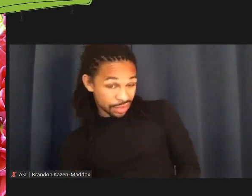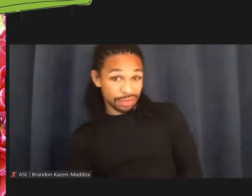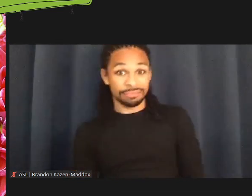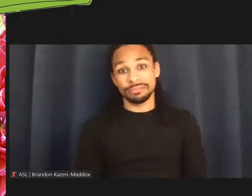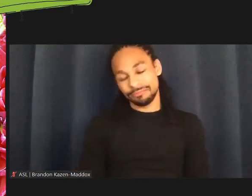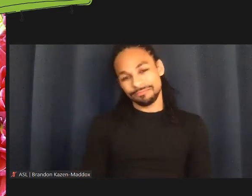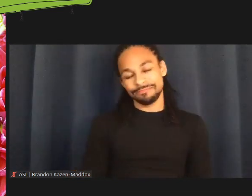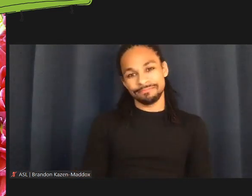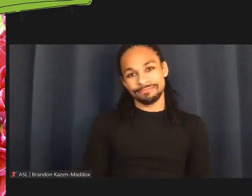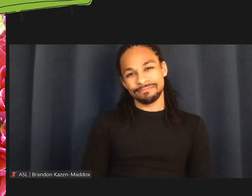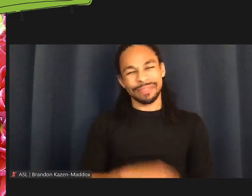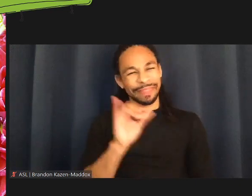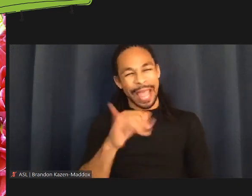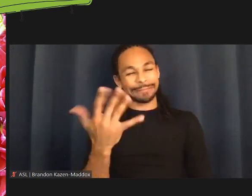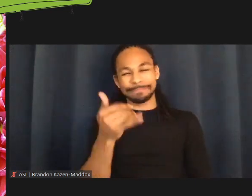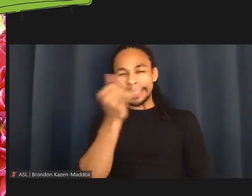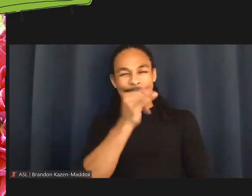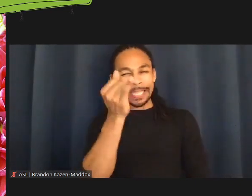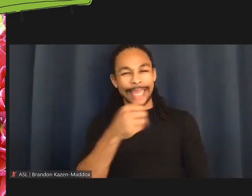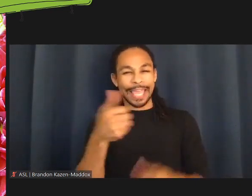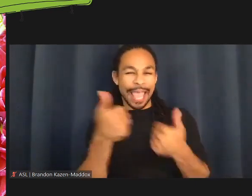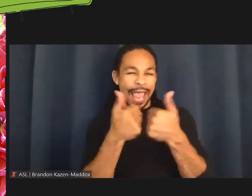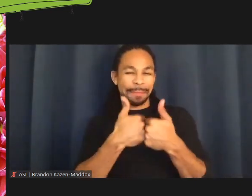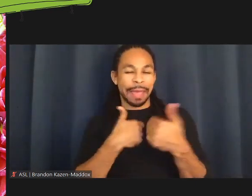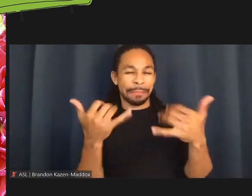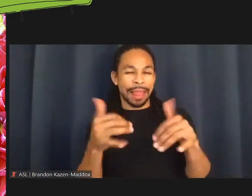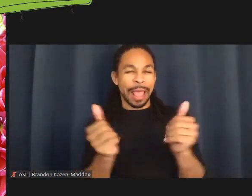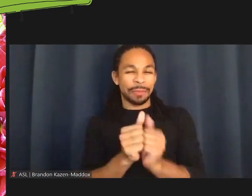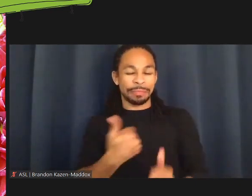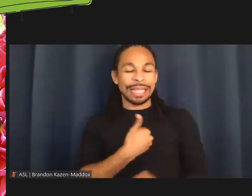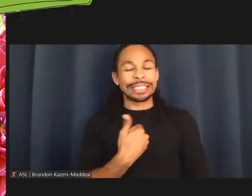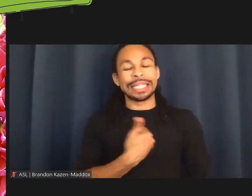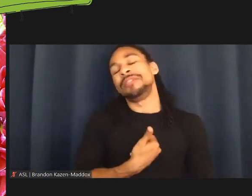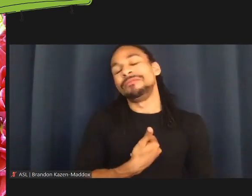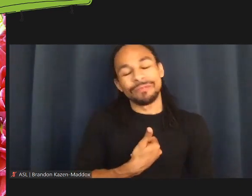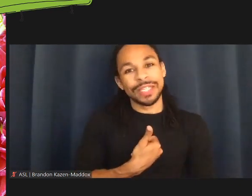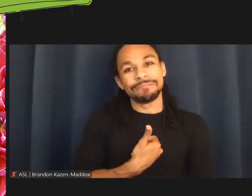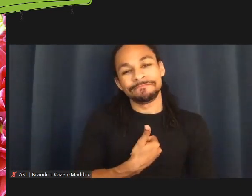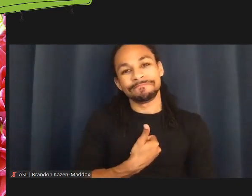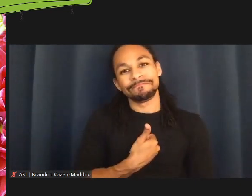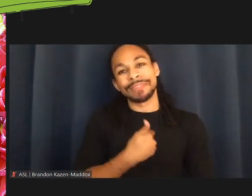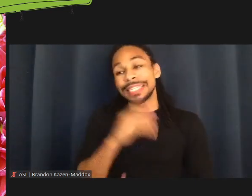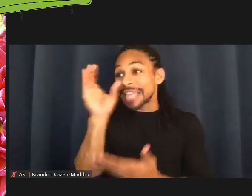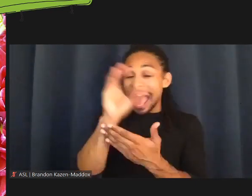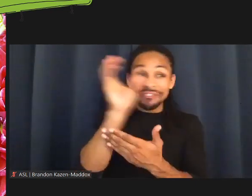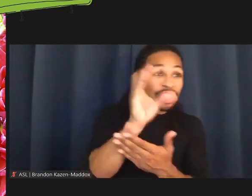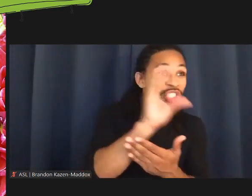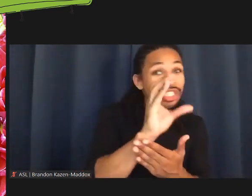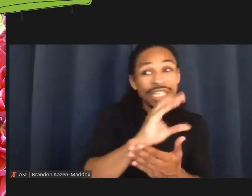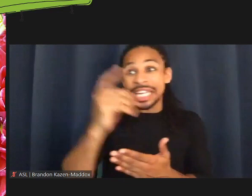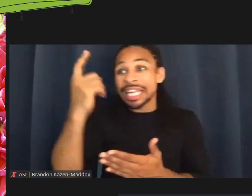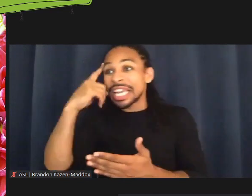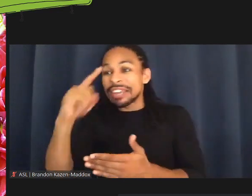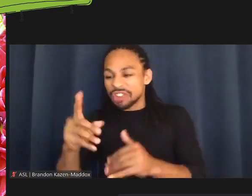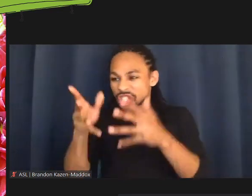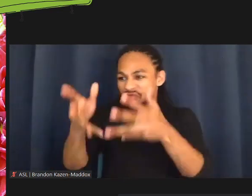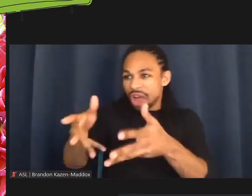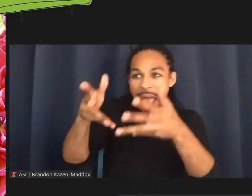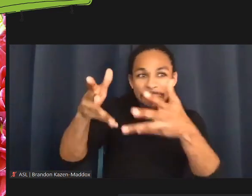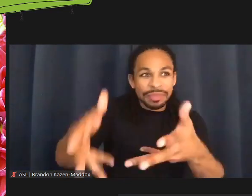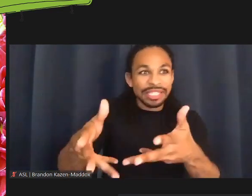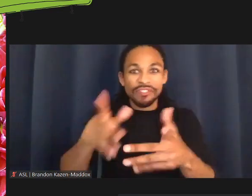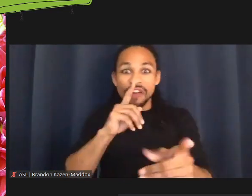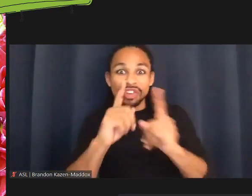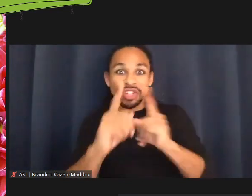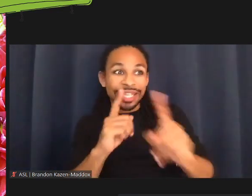It's this silly game I play with myself, scavenging for scraps of conversation